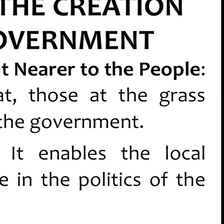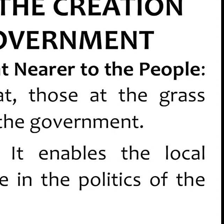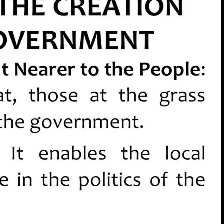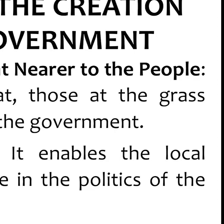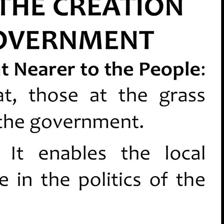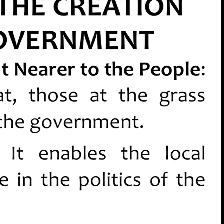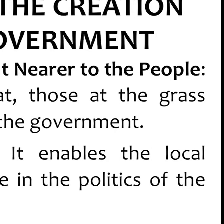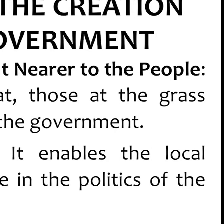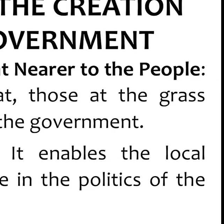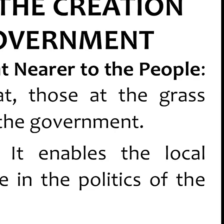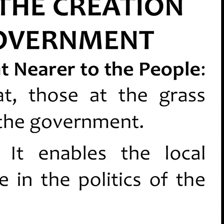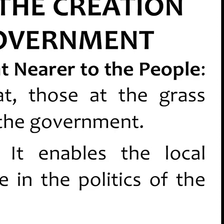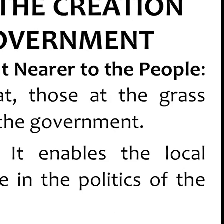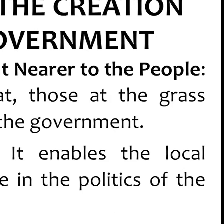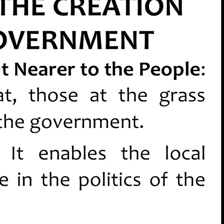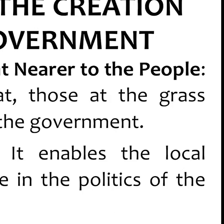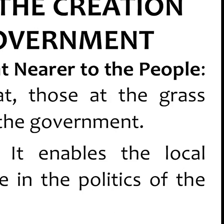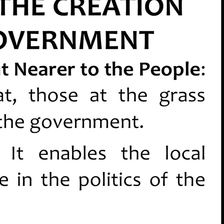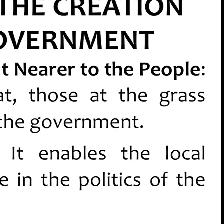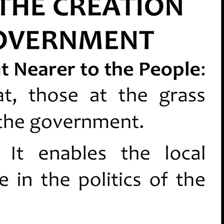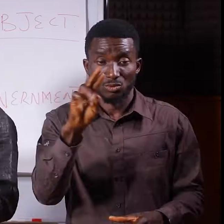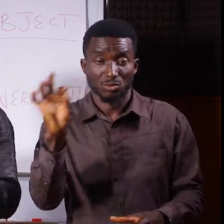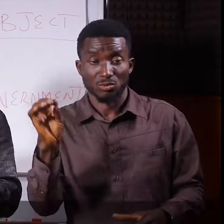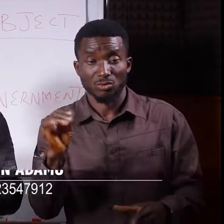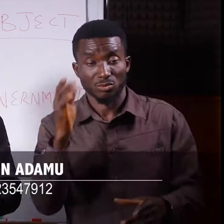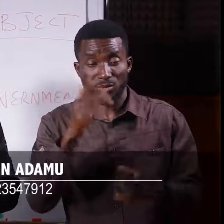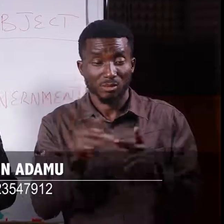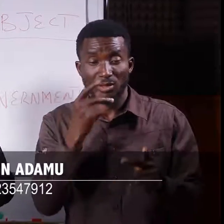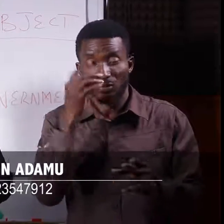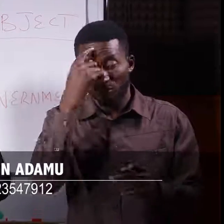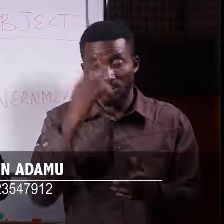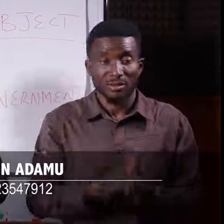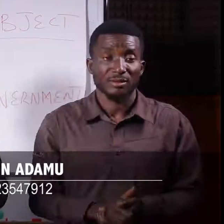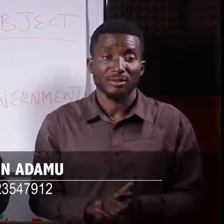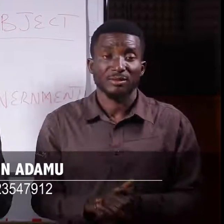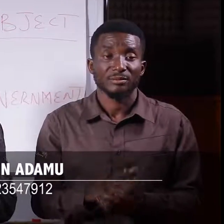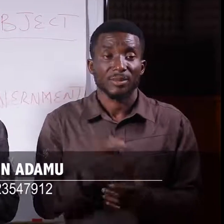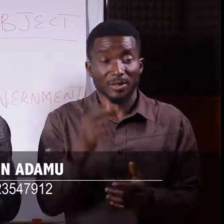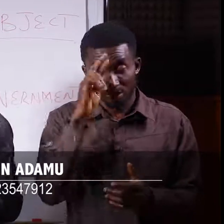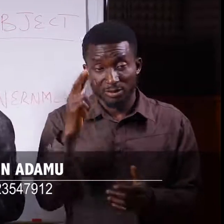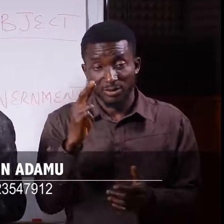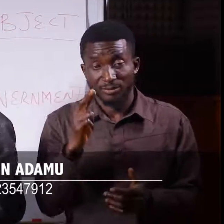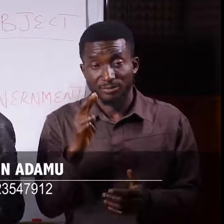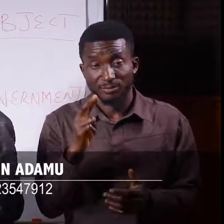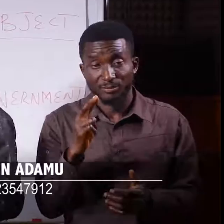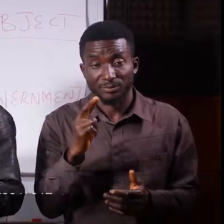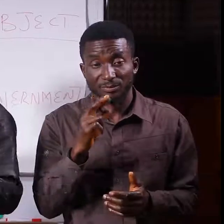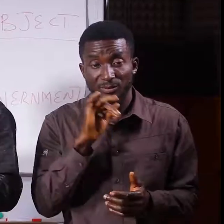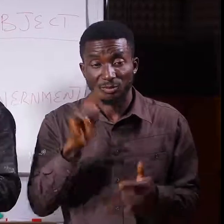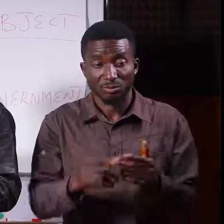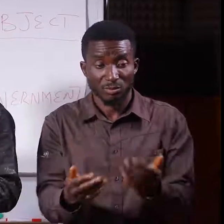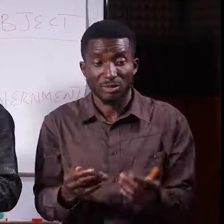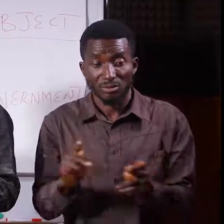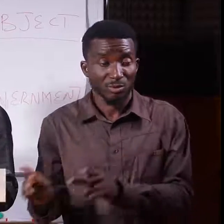Those at the grassroots will be part of the government. So one of the main reasons of the creation of local government is to